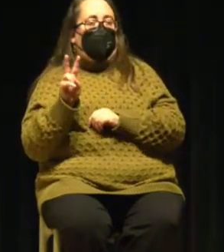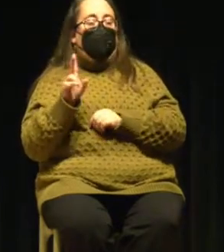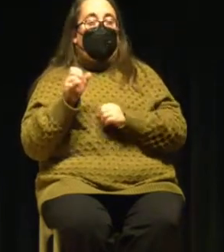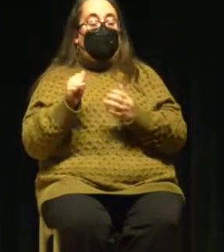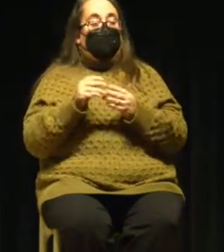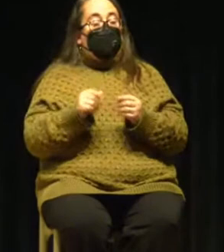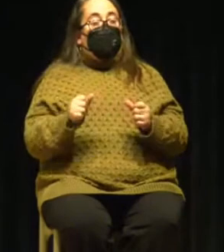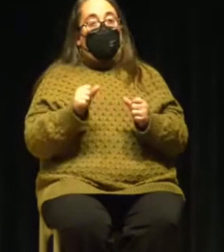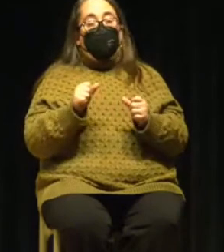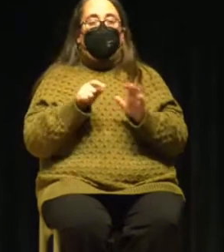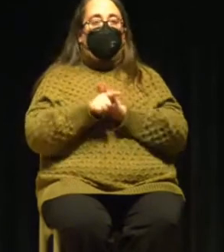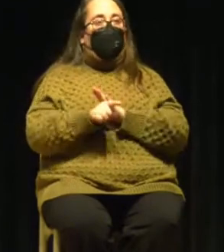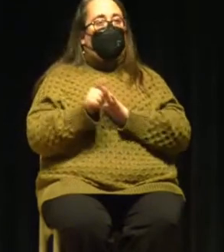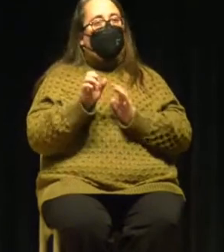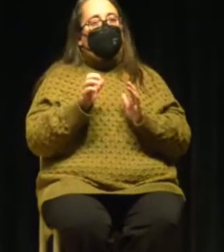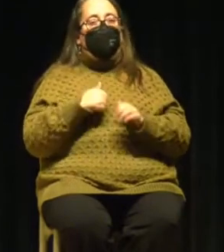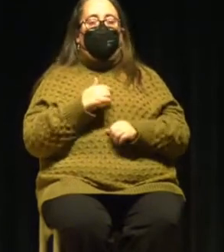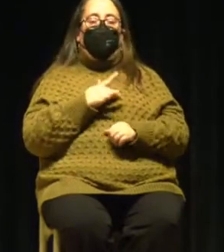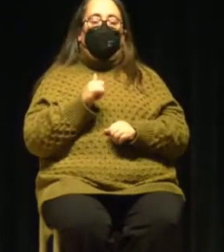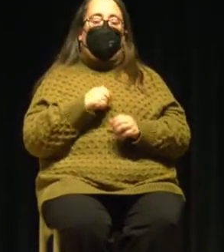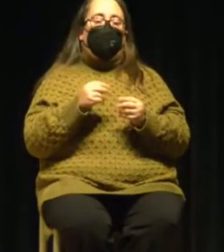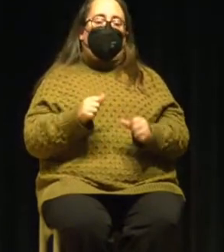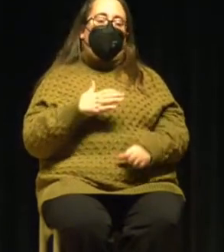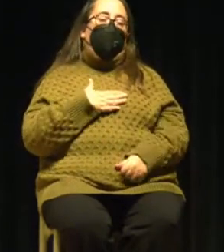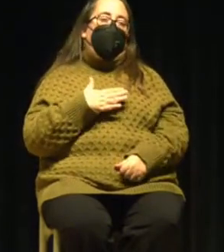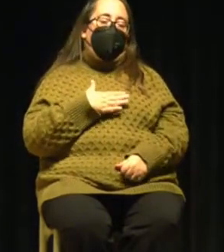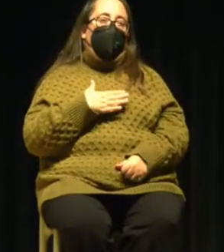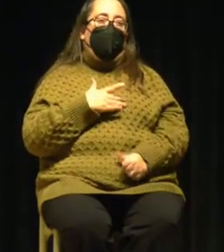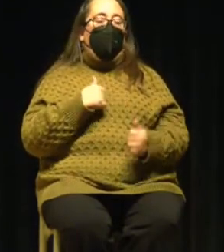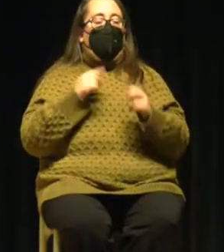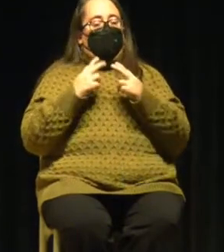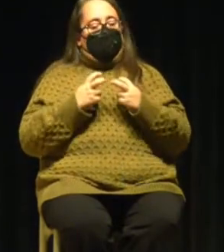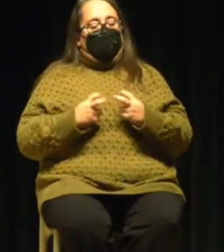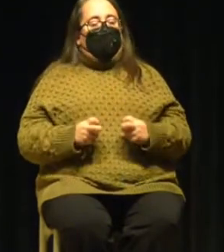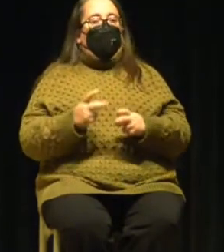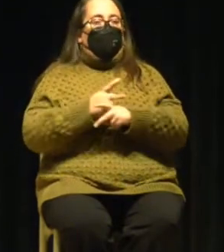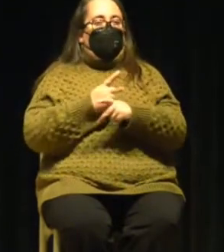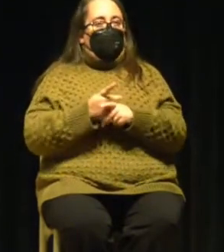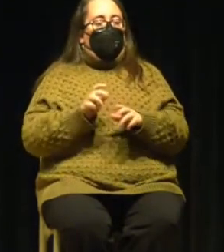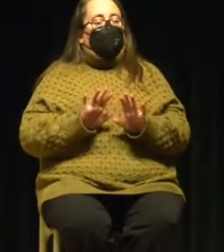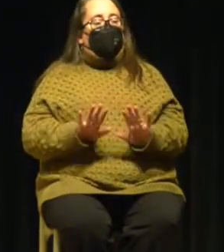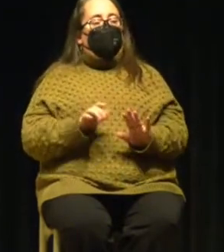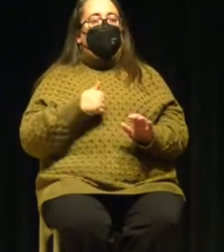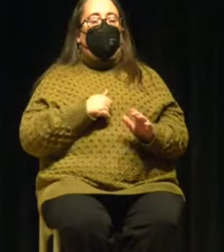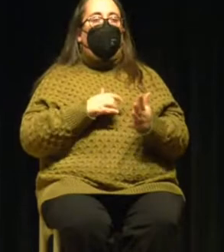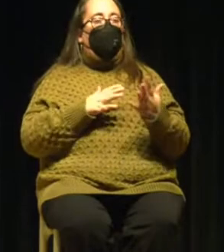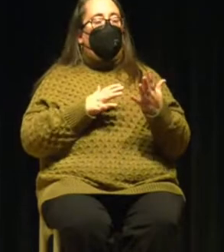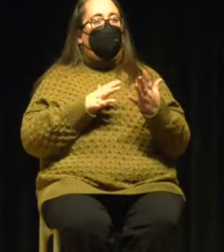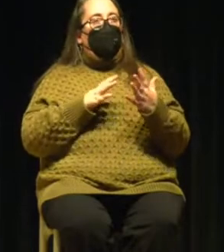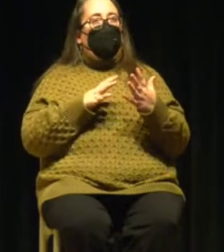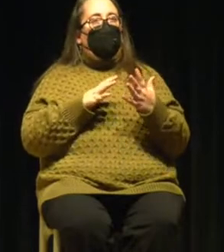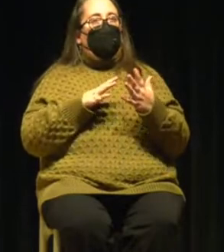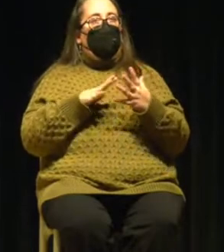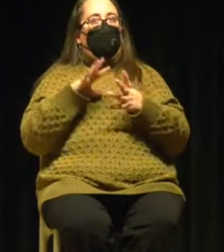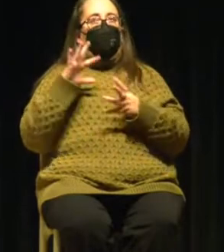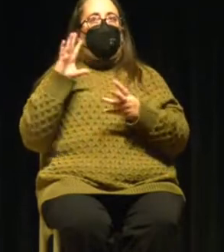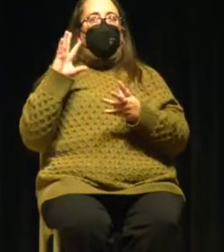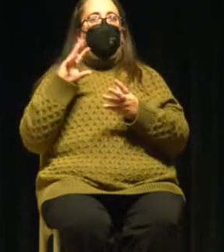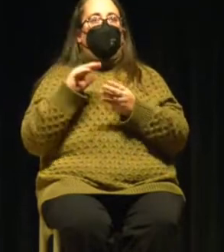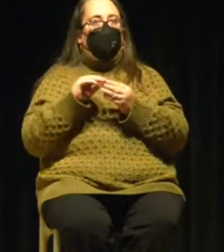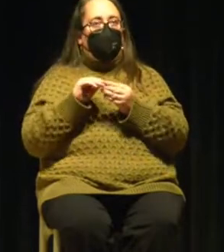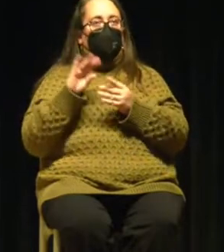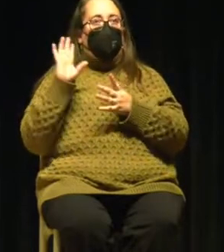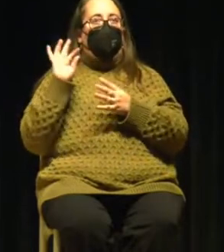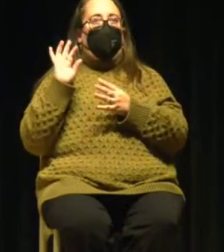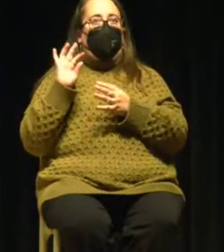mystery. And I felt like I had finally solved my mystery. Like I had just figured it out. I had connected so many dots. I had figured